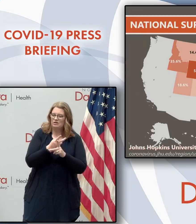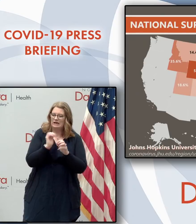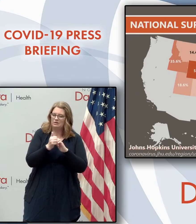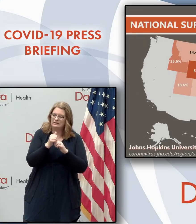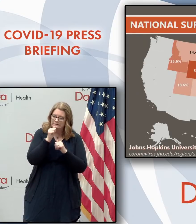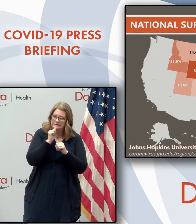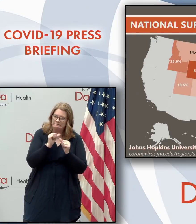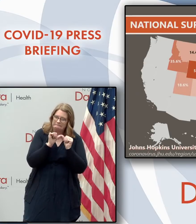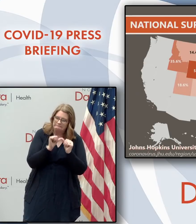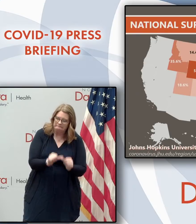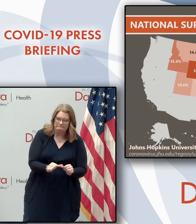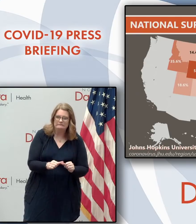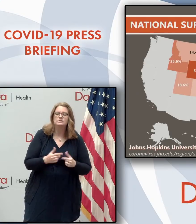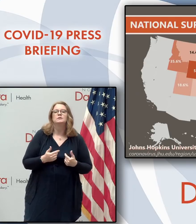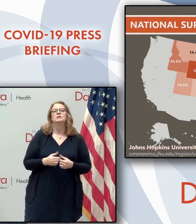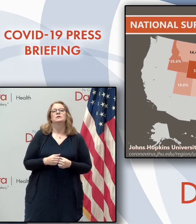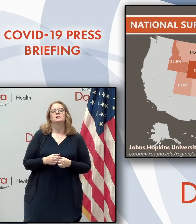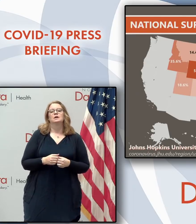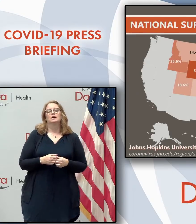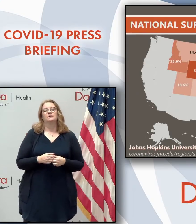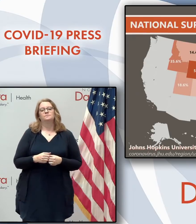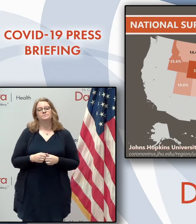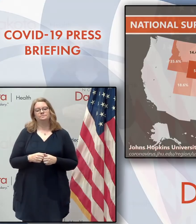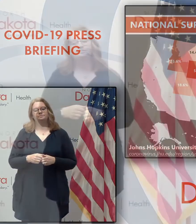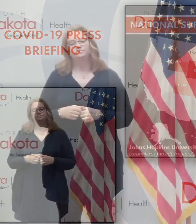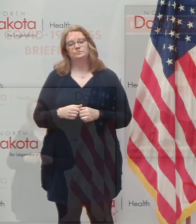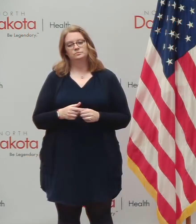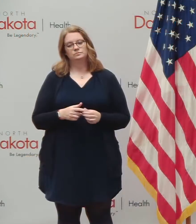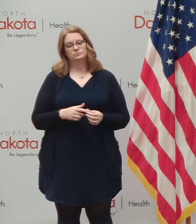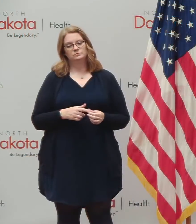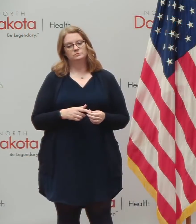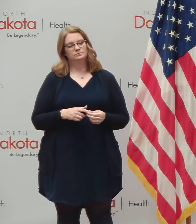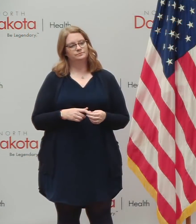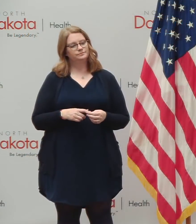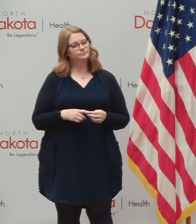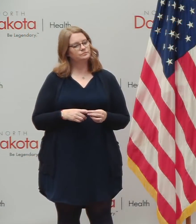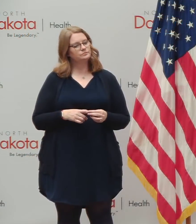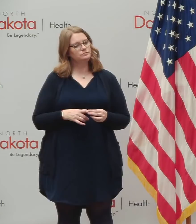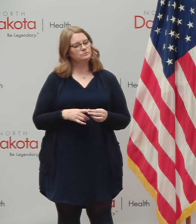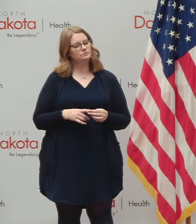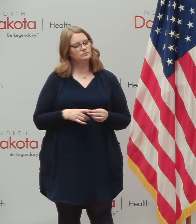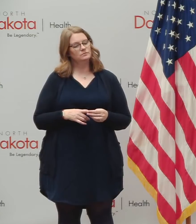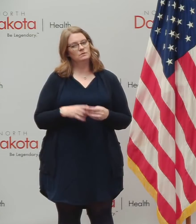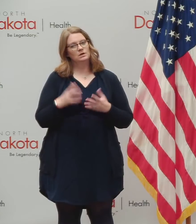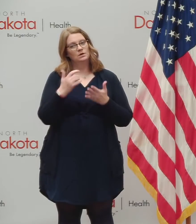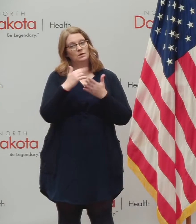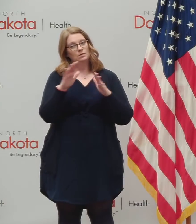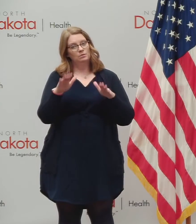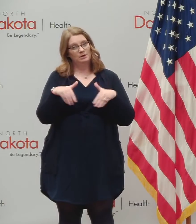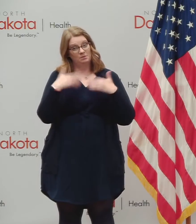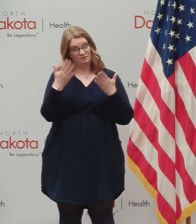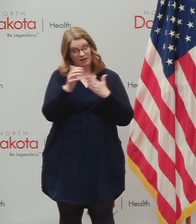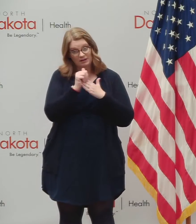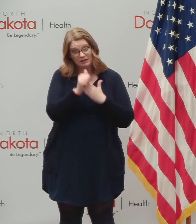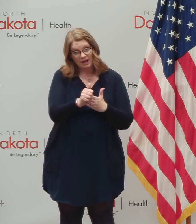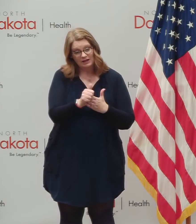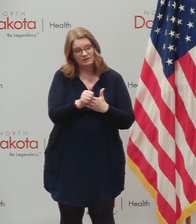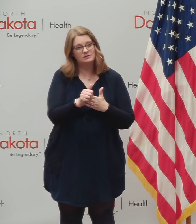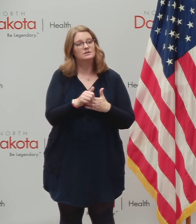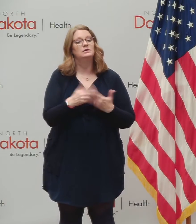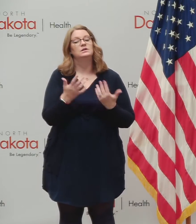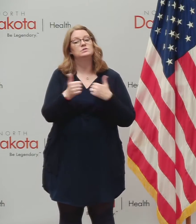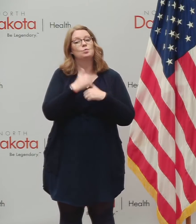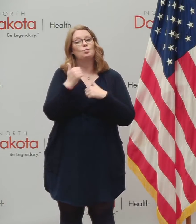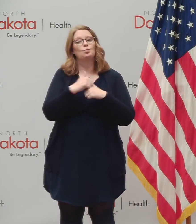with everybody's help. One of the ways that we help provide guidance is through our